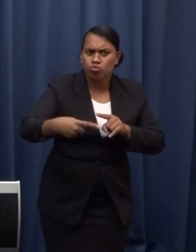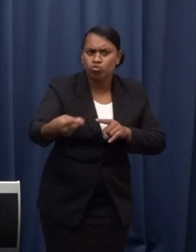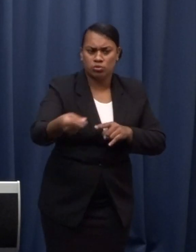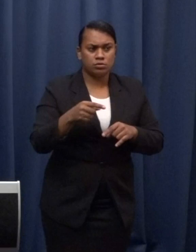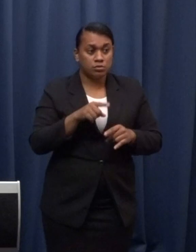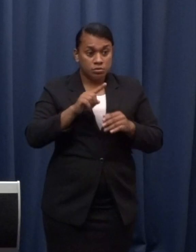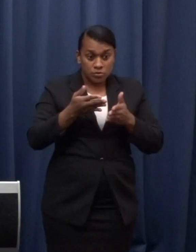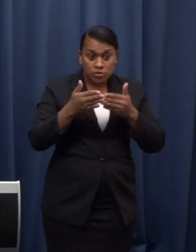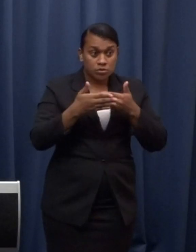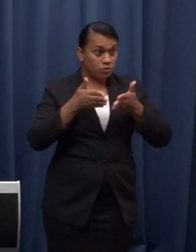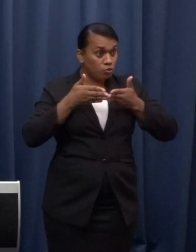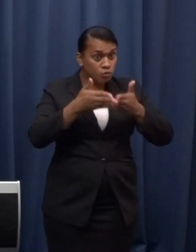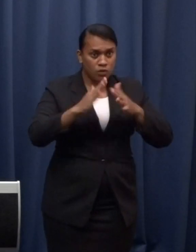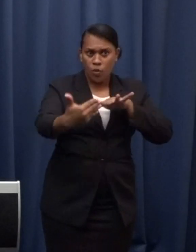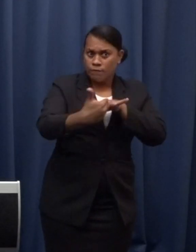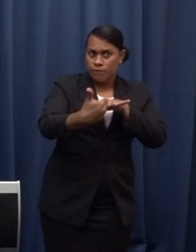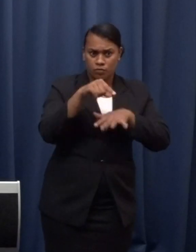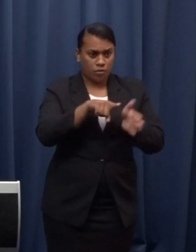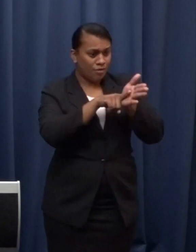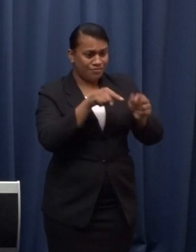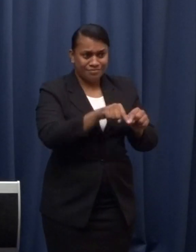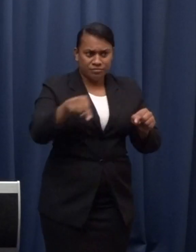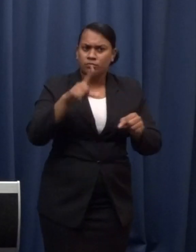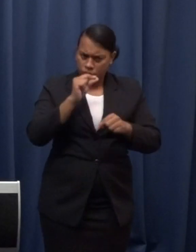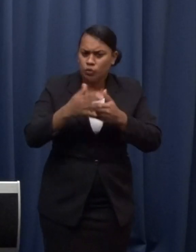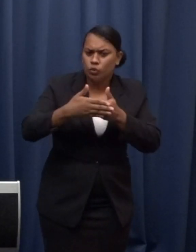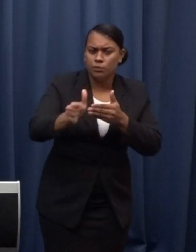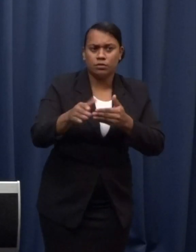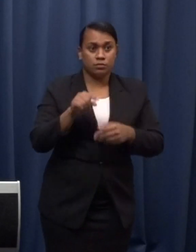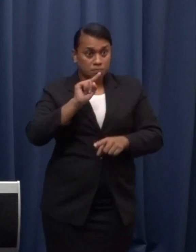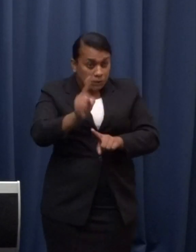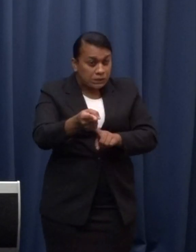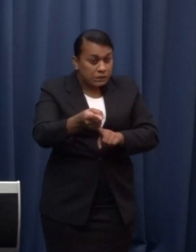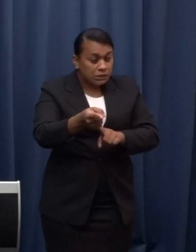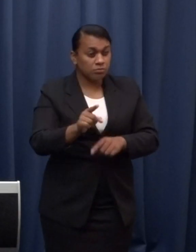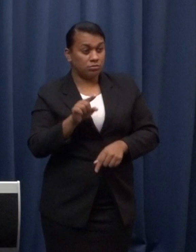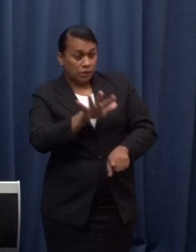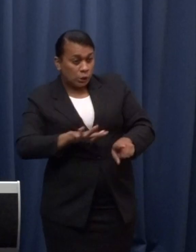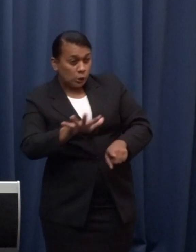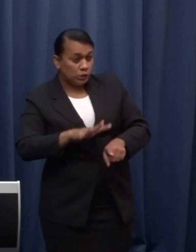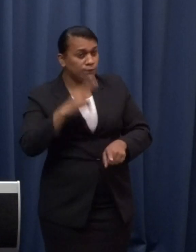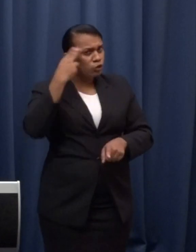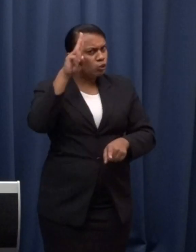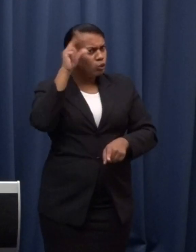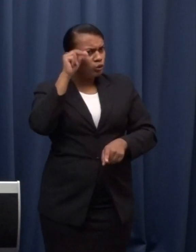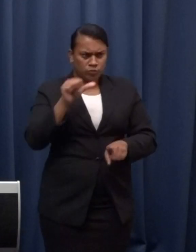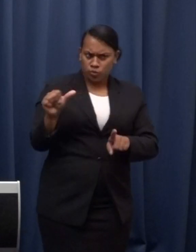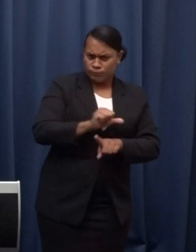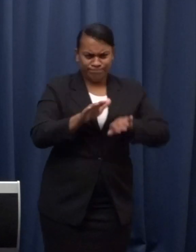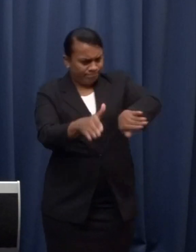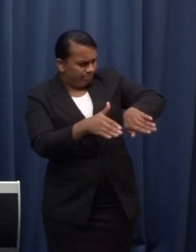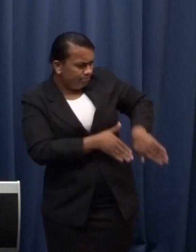will remain open. However, all Fijians should avoid all non-essential